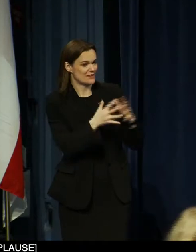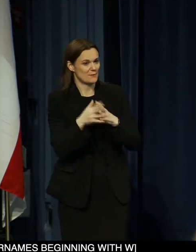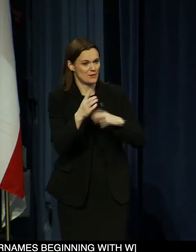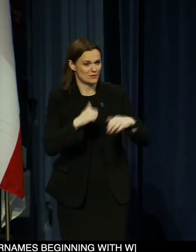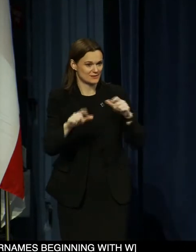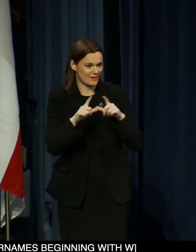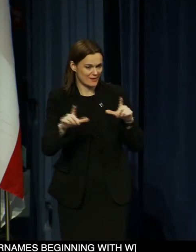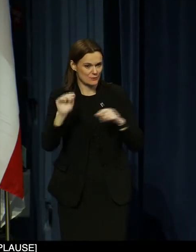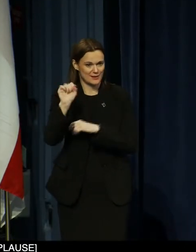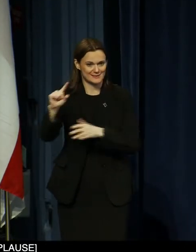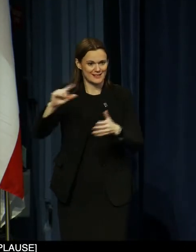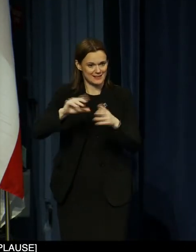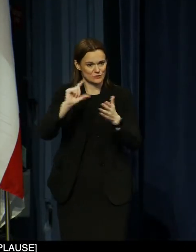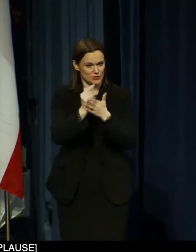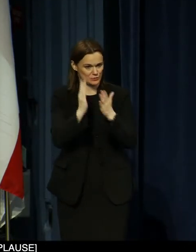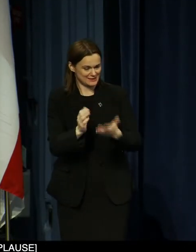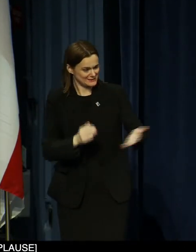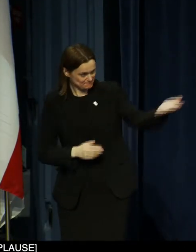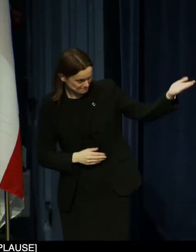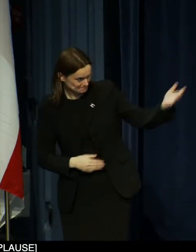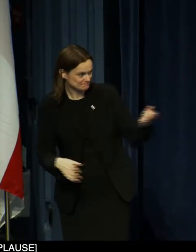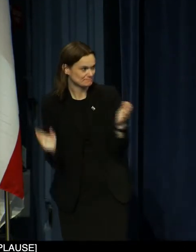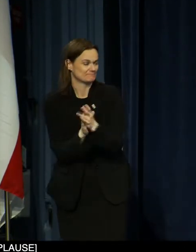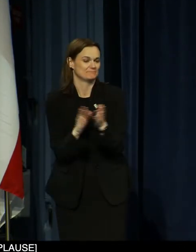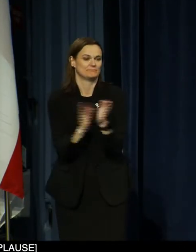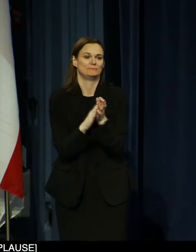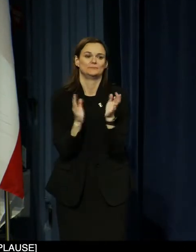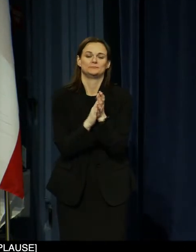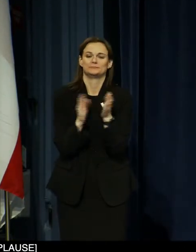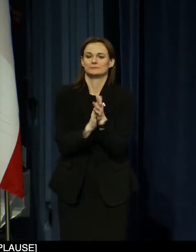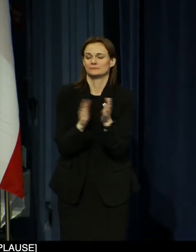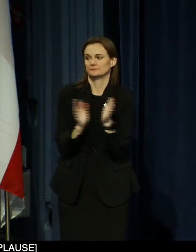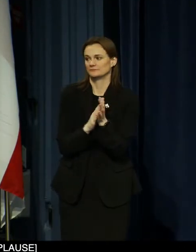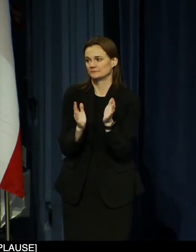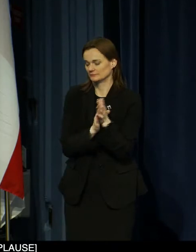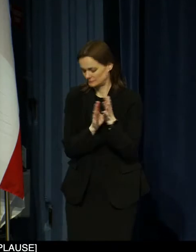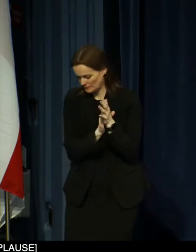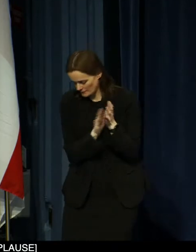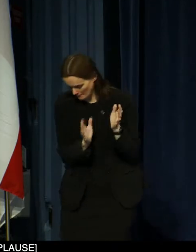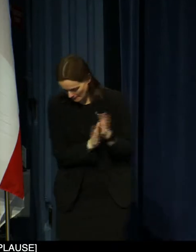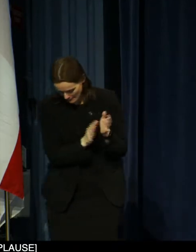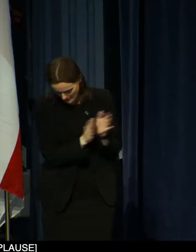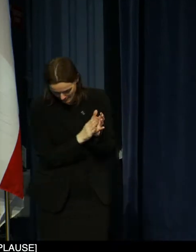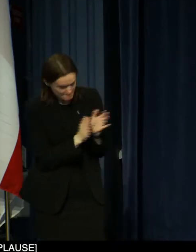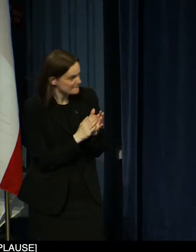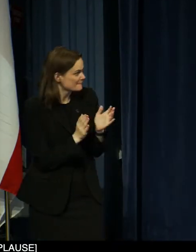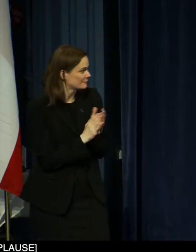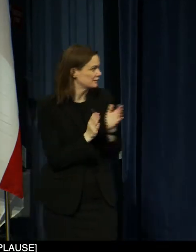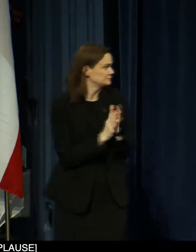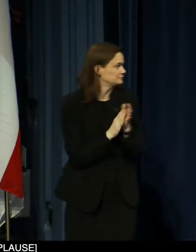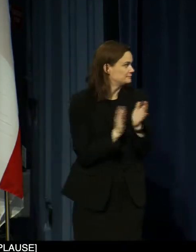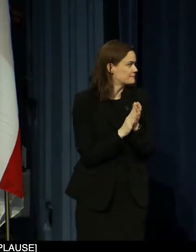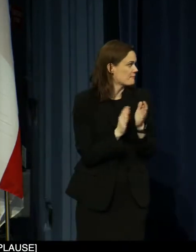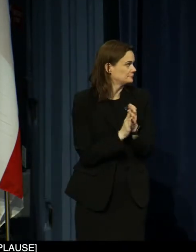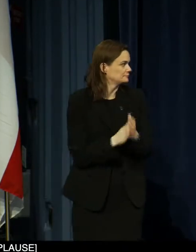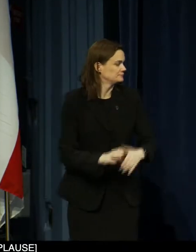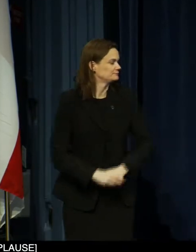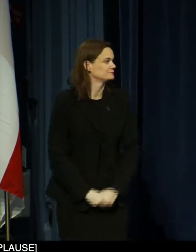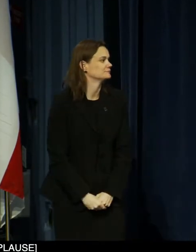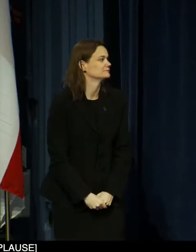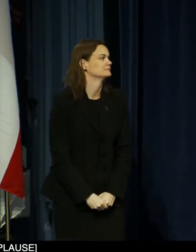of newcomers who choose to come and remain here in our beautiful Nova Scotia. Now it is